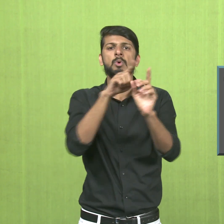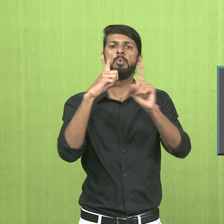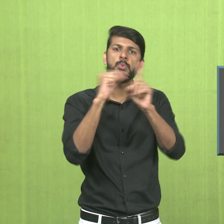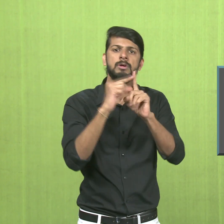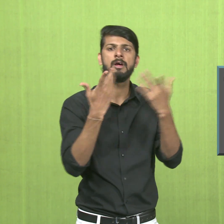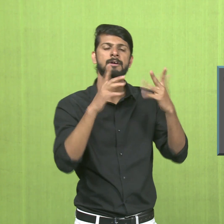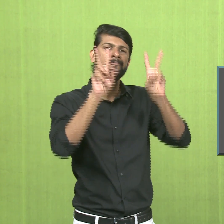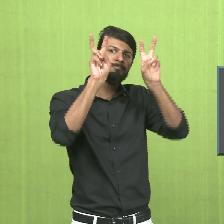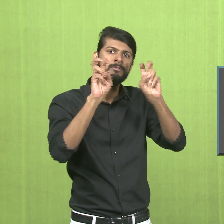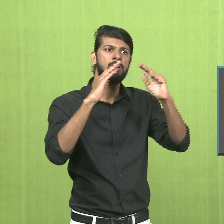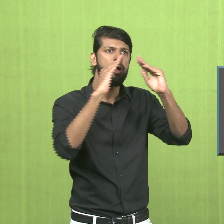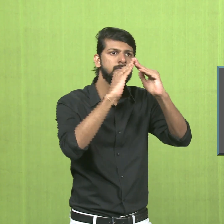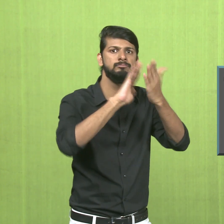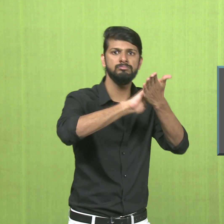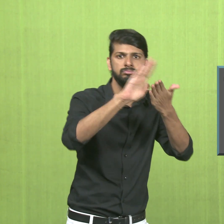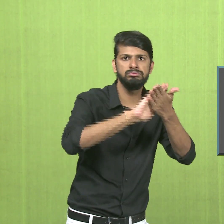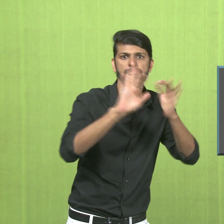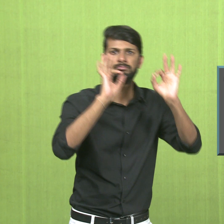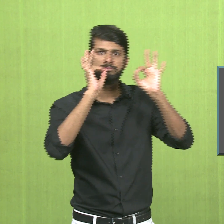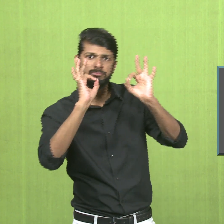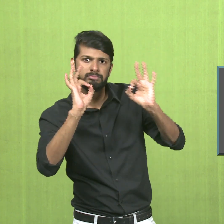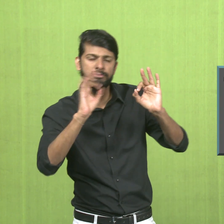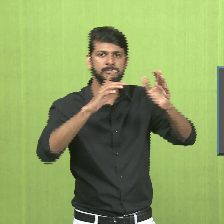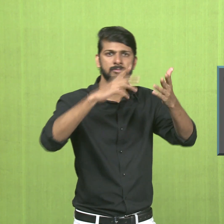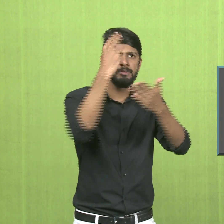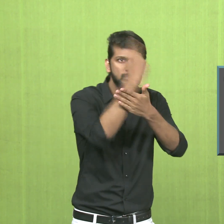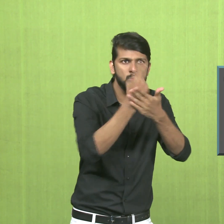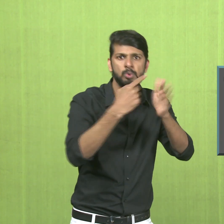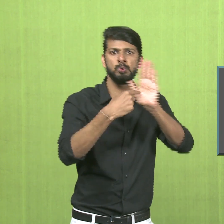take over and cover the wall with a collage of scenes from life,